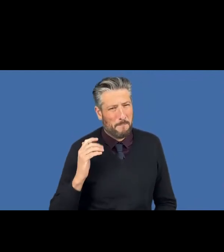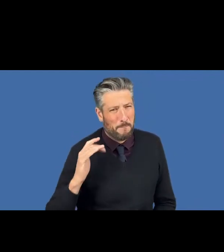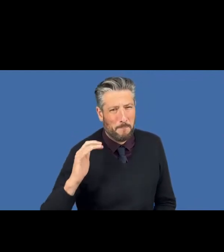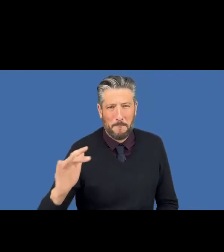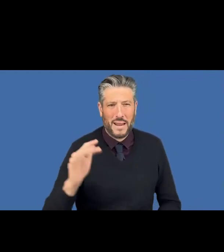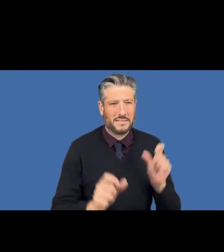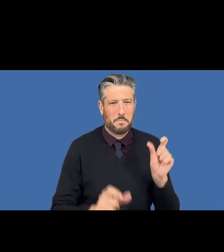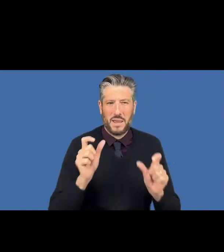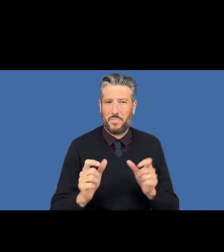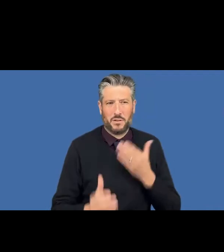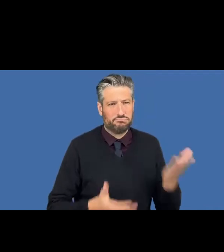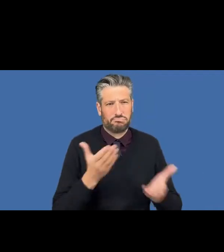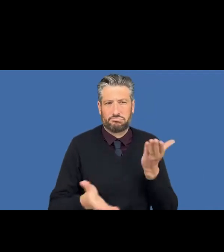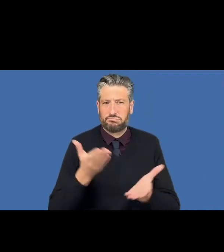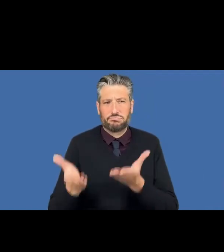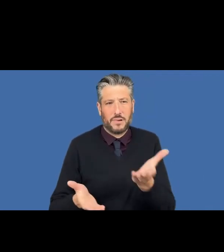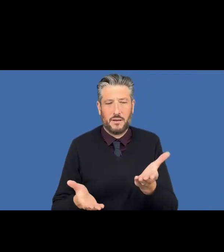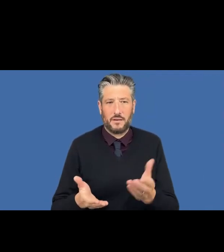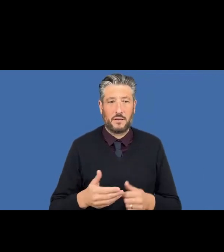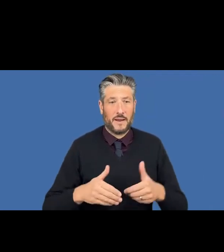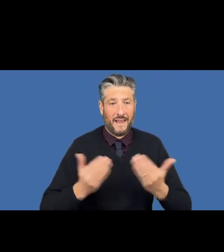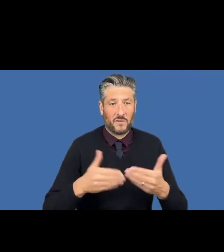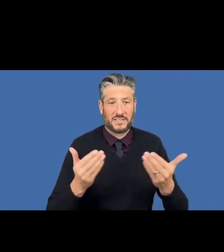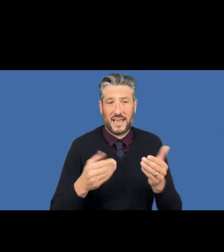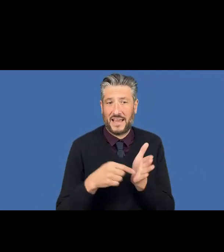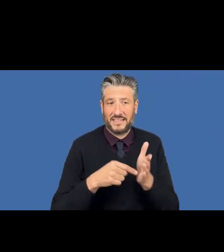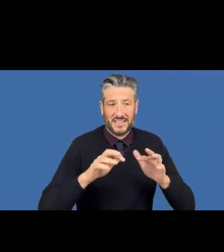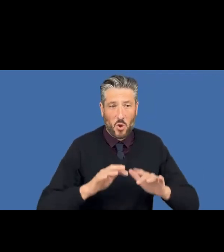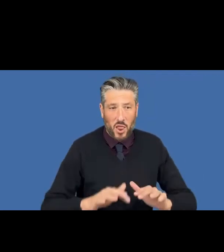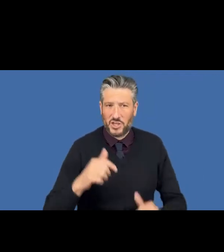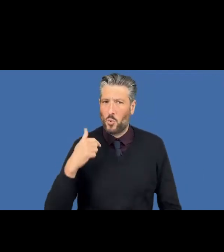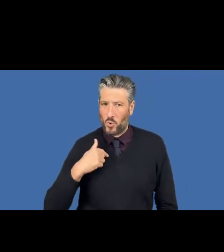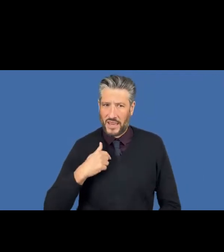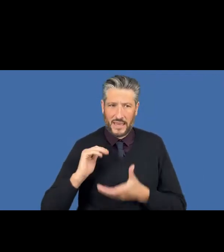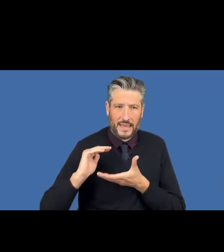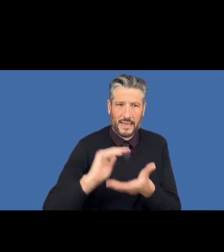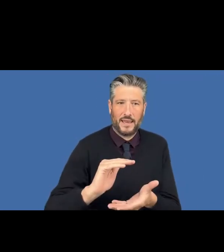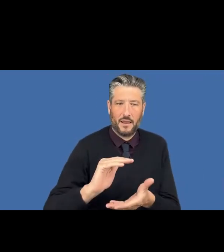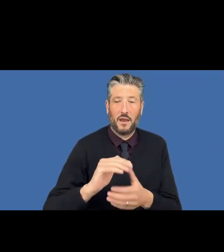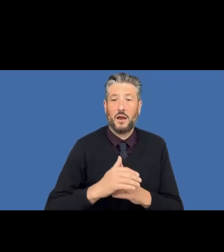people's day-to-day computing experience, I think that this can have a significant impact.